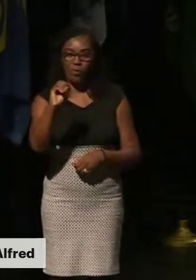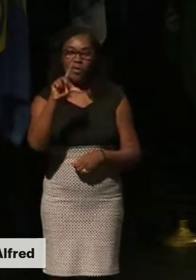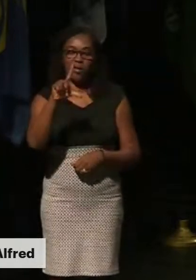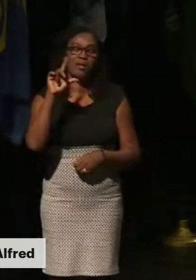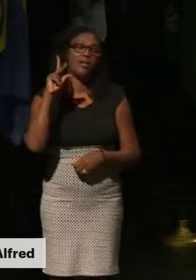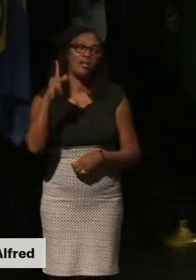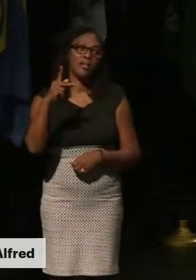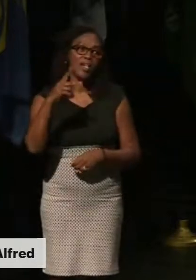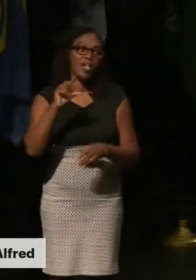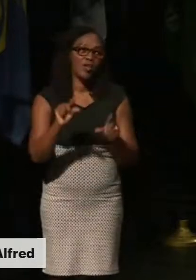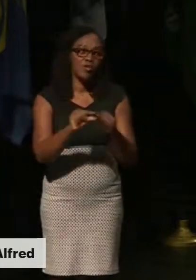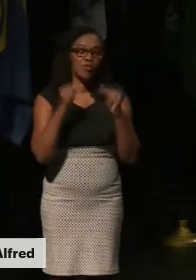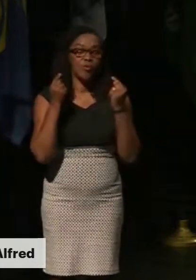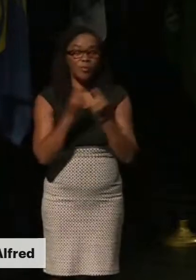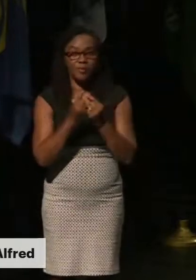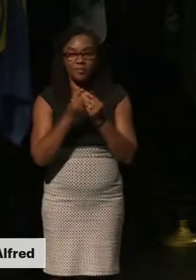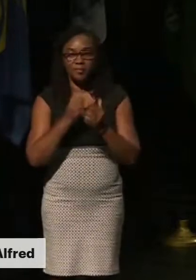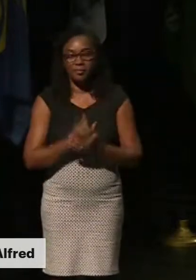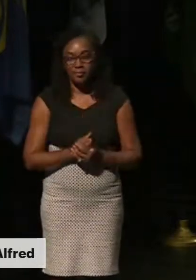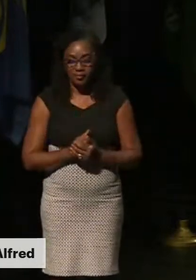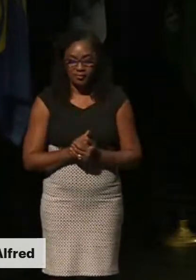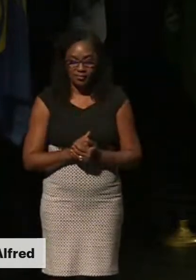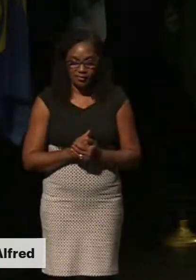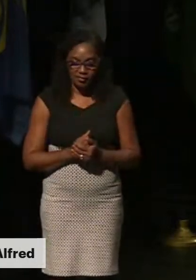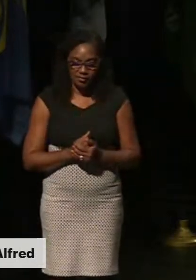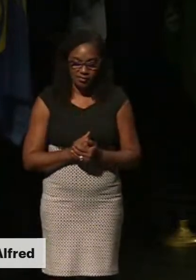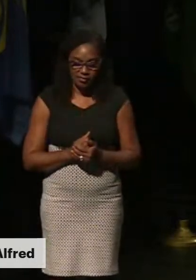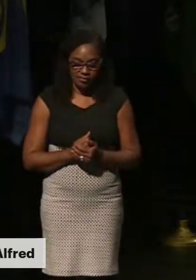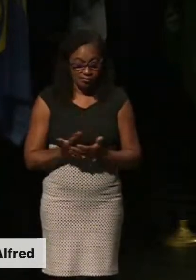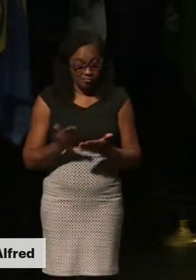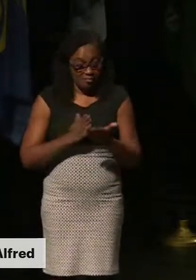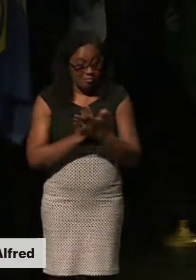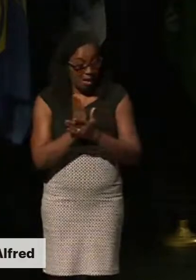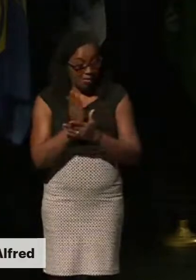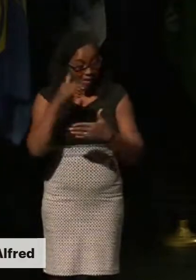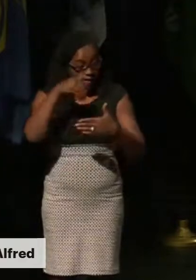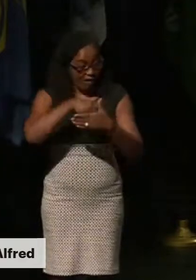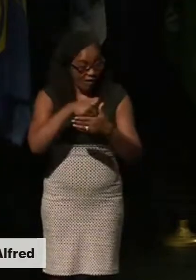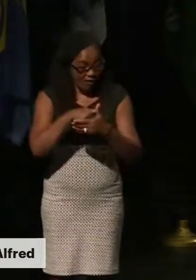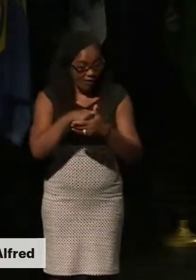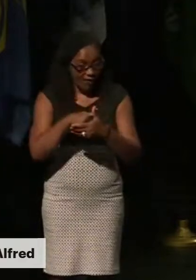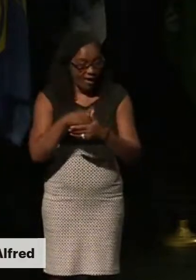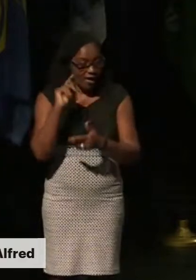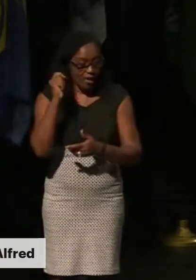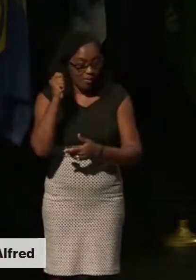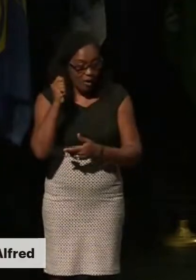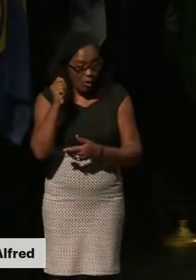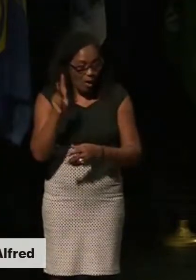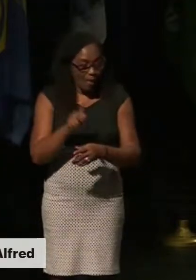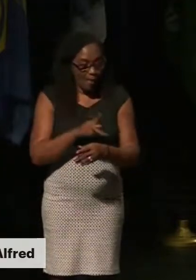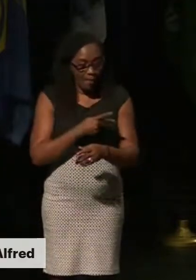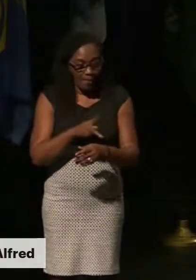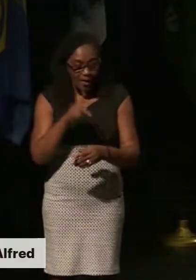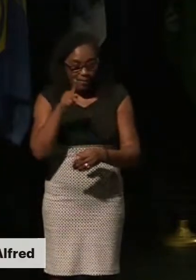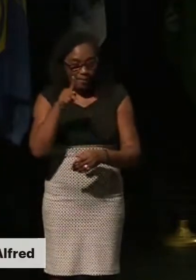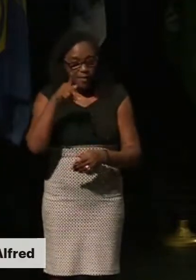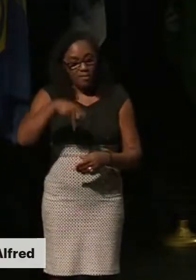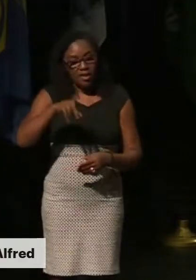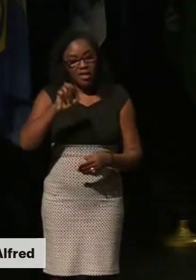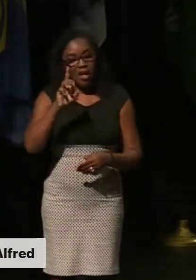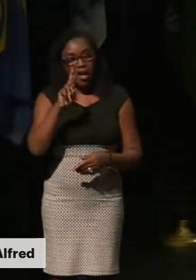the founder of the Tobago Academy of Performing Arts, TAPA. In